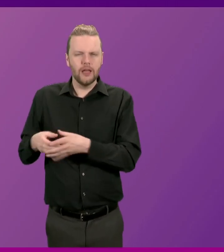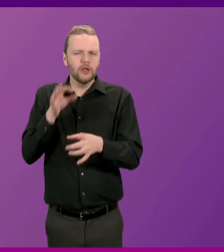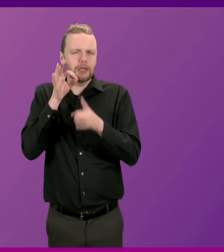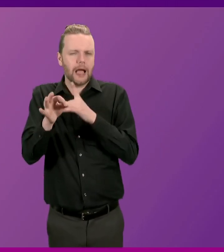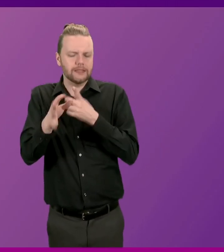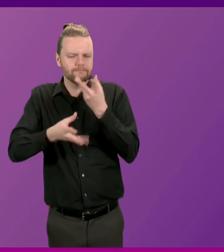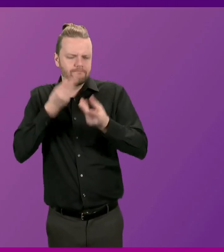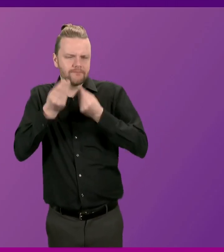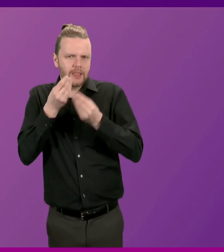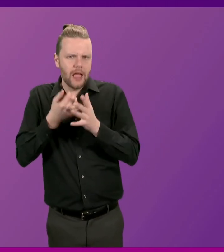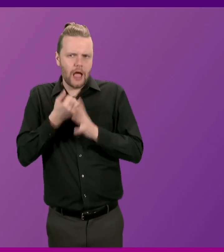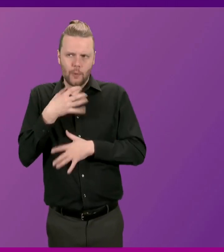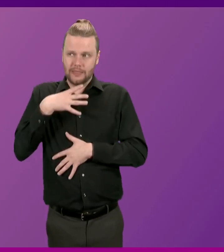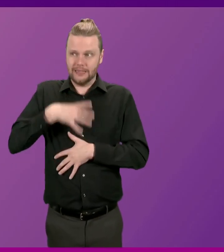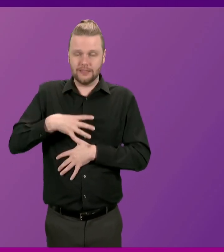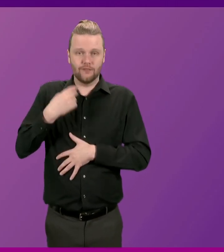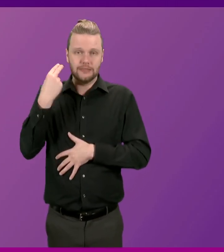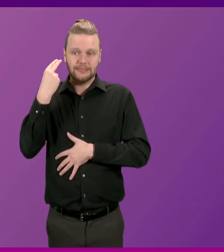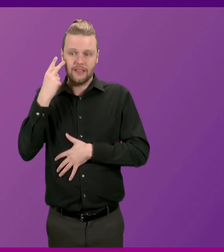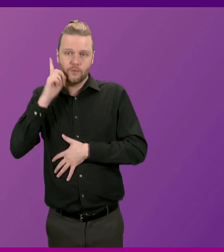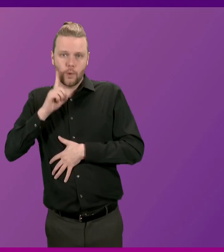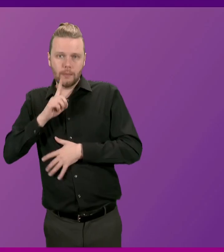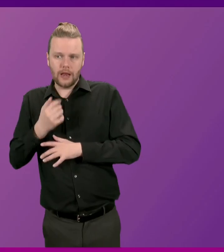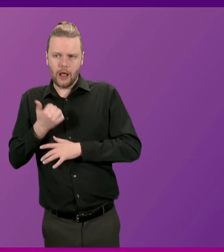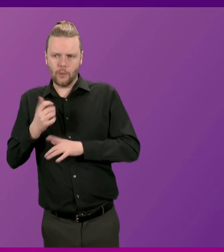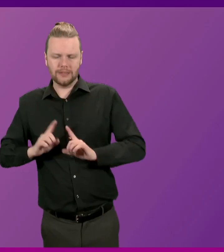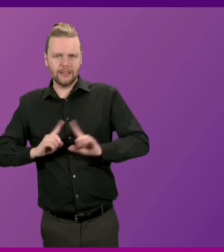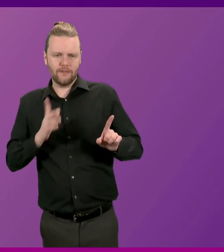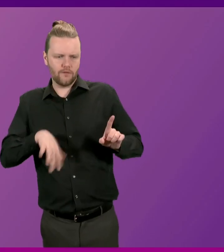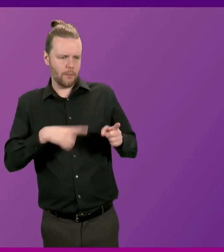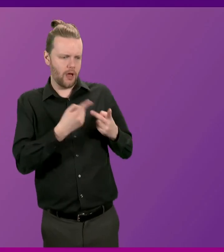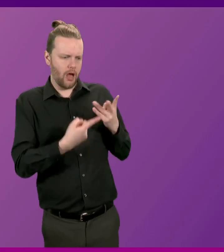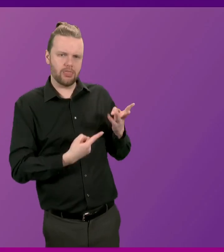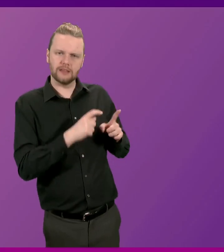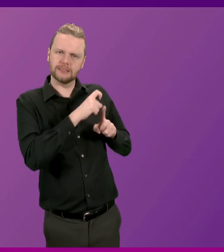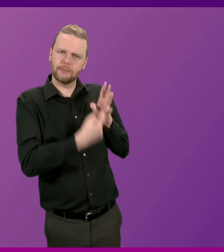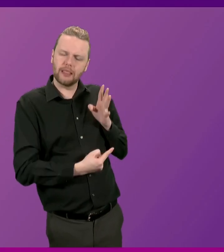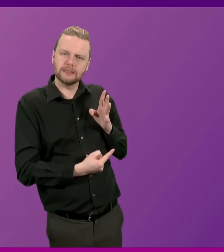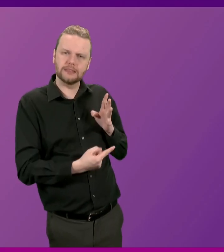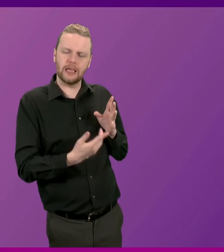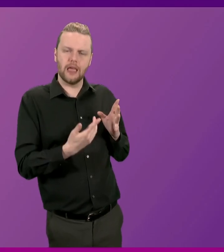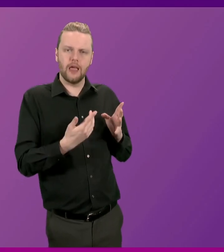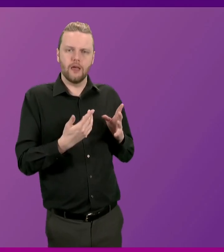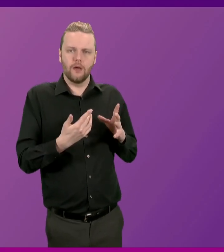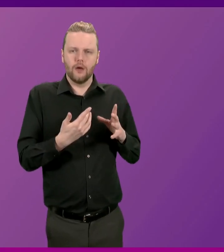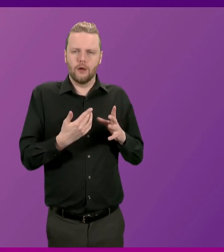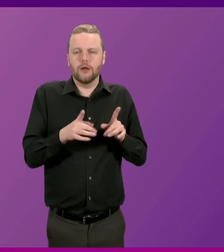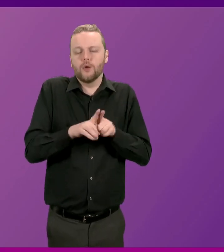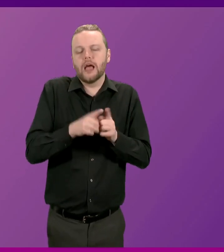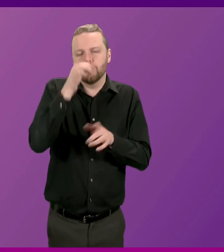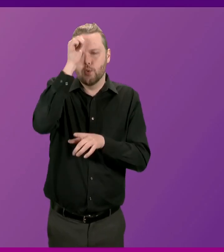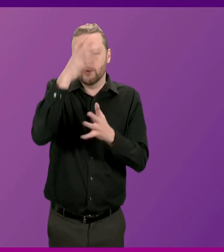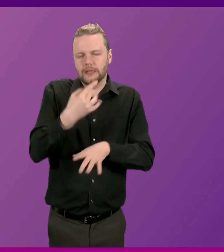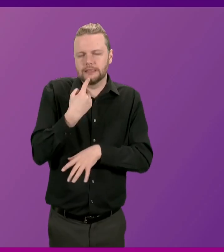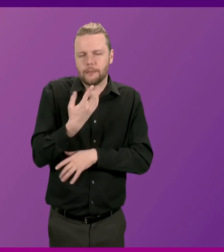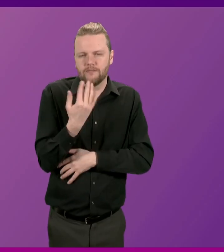on how the needs of deaf women differ from those of other disabled women? And I also know you've touched on